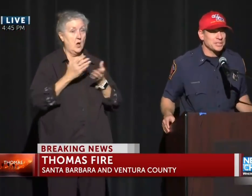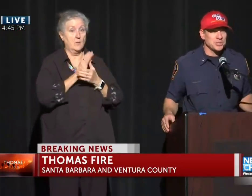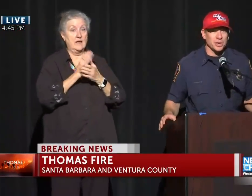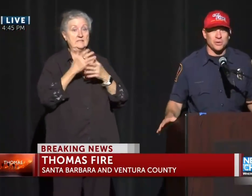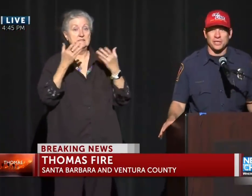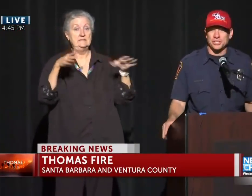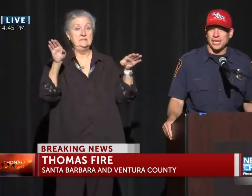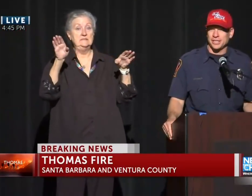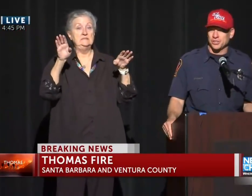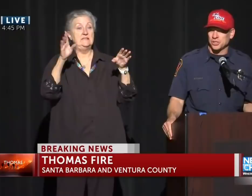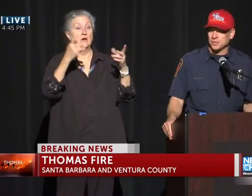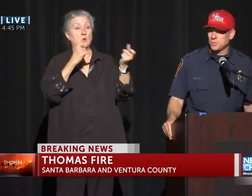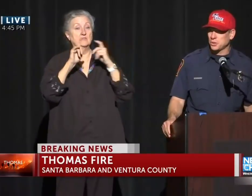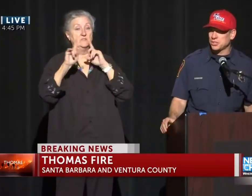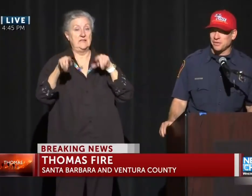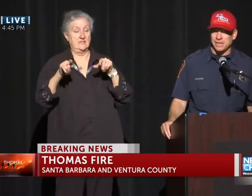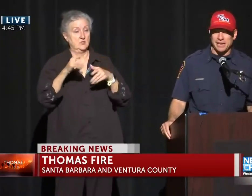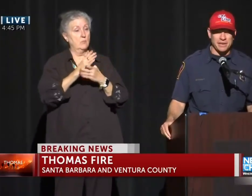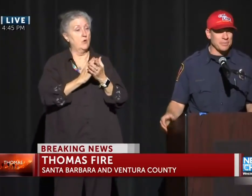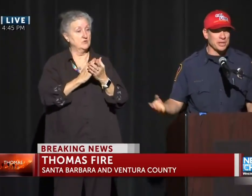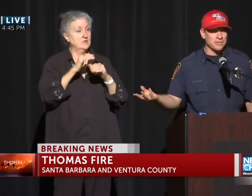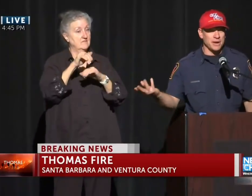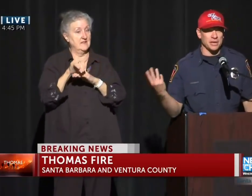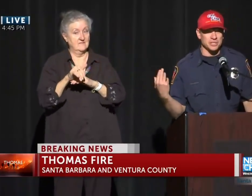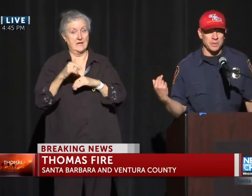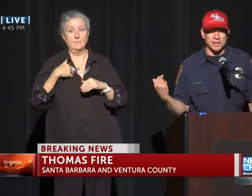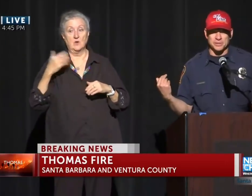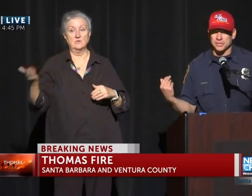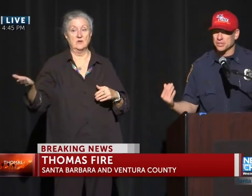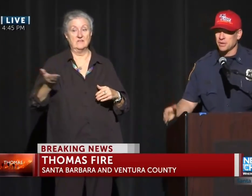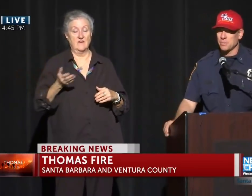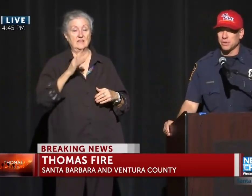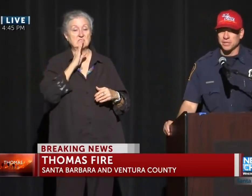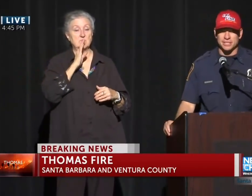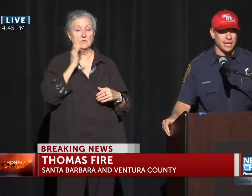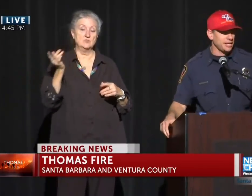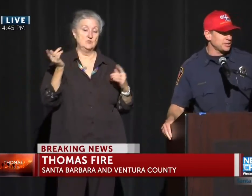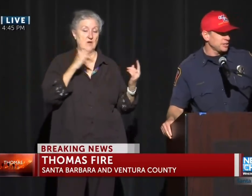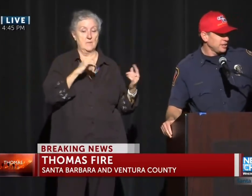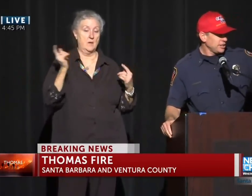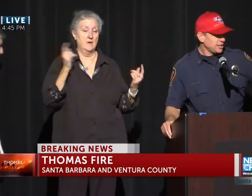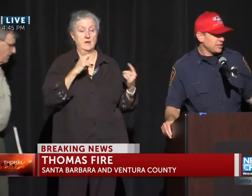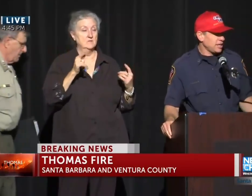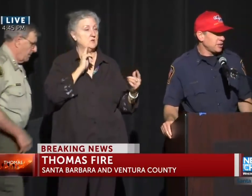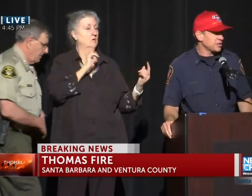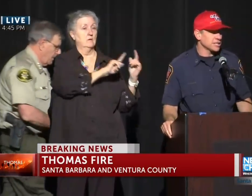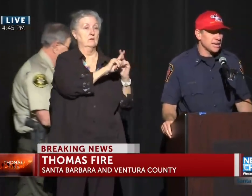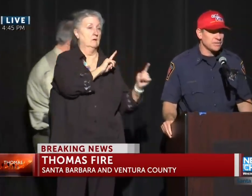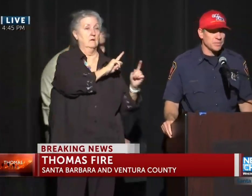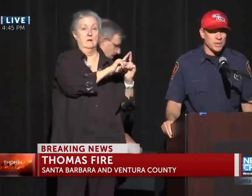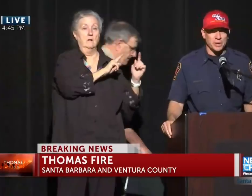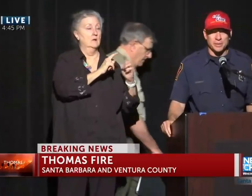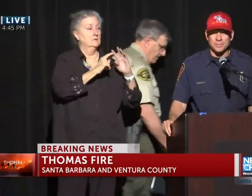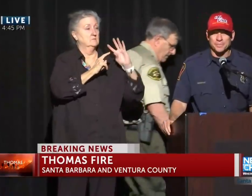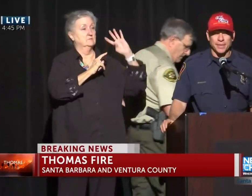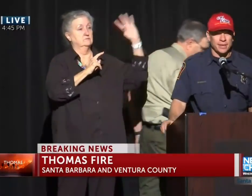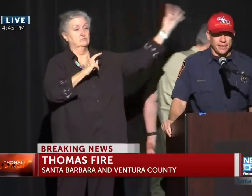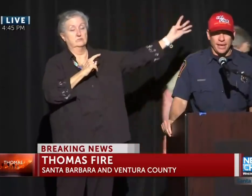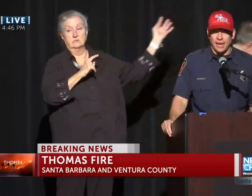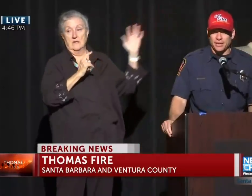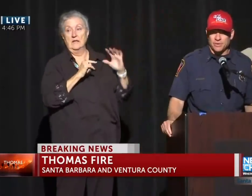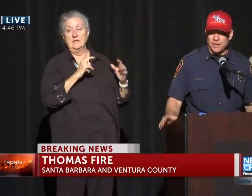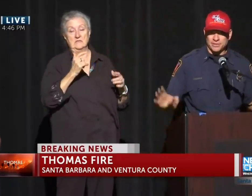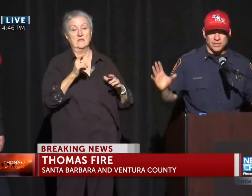All right, that brings us to our question answer portion of the evening. I'm going to invite our speakers to just come up onto the stage and stand here to the left of the